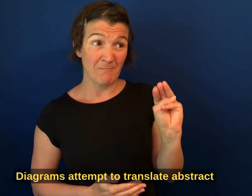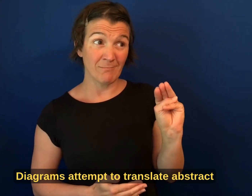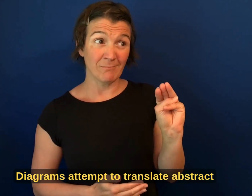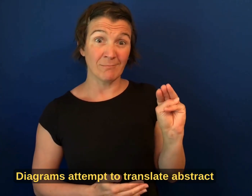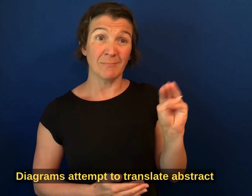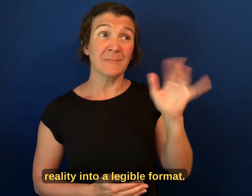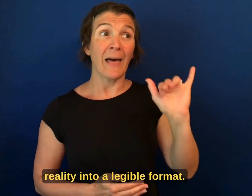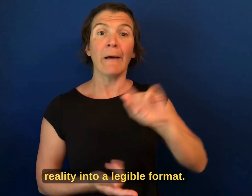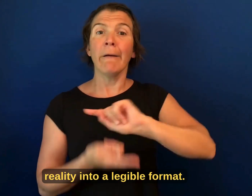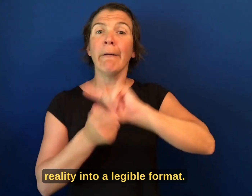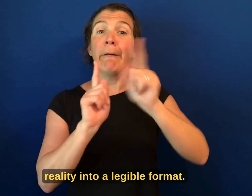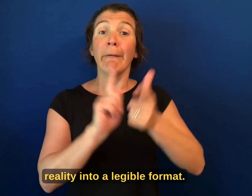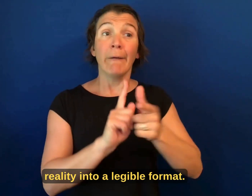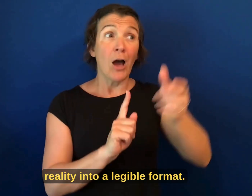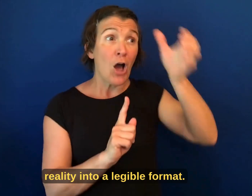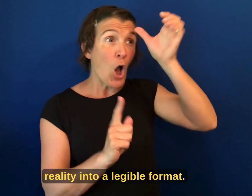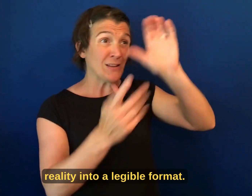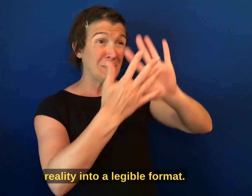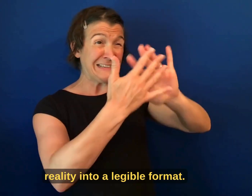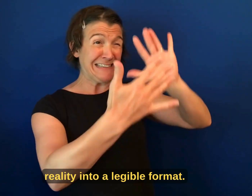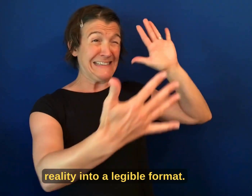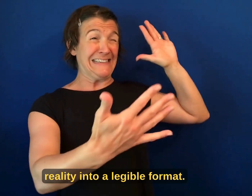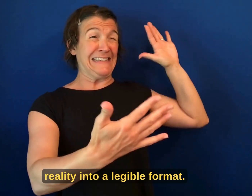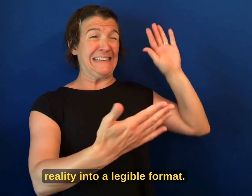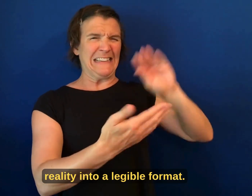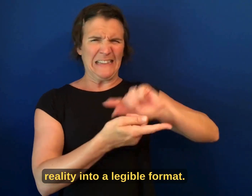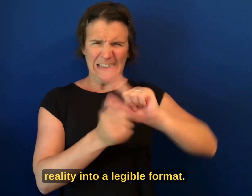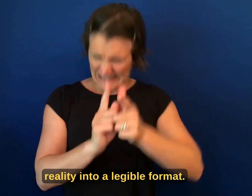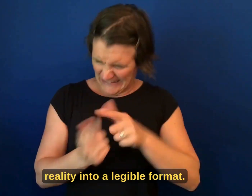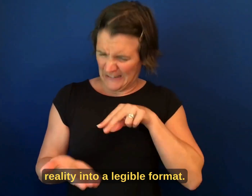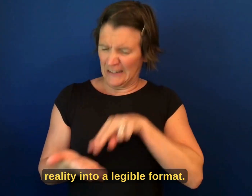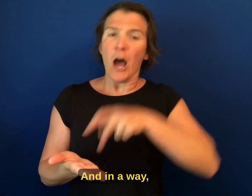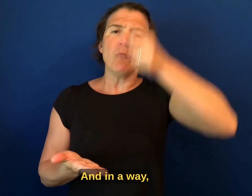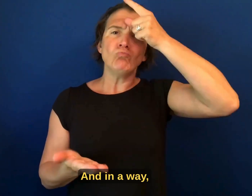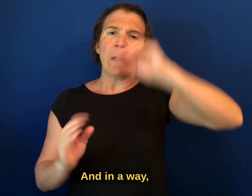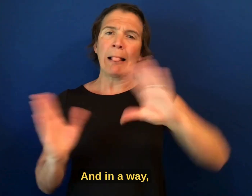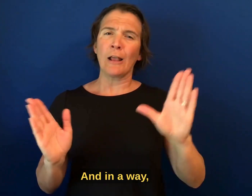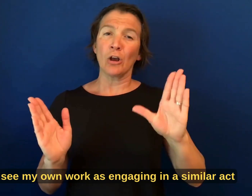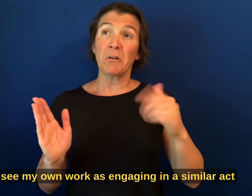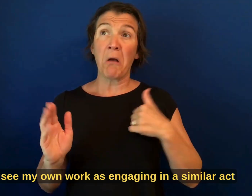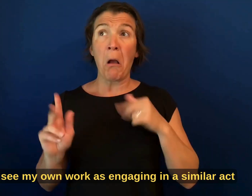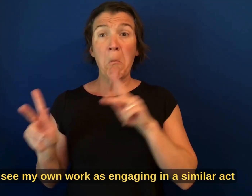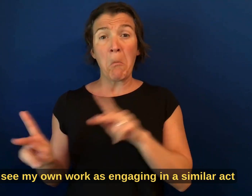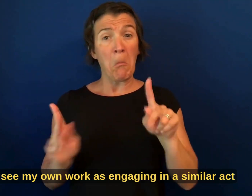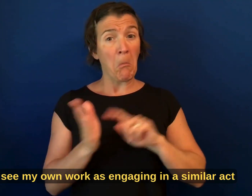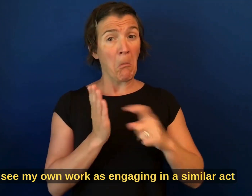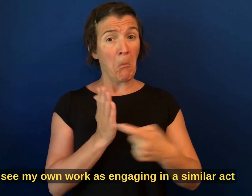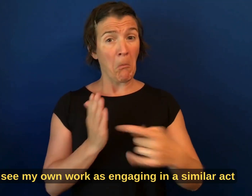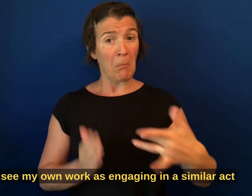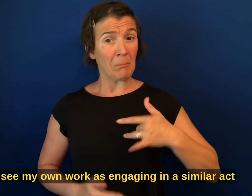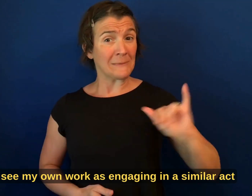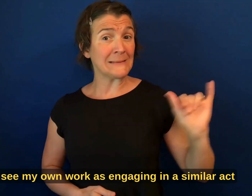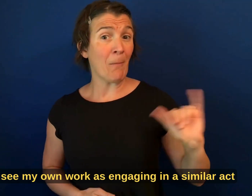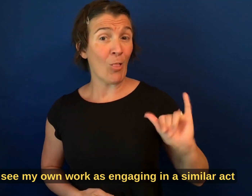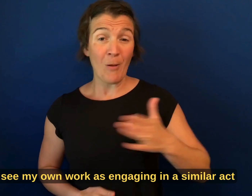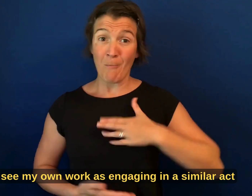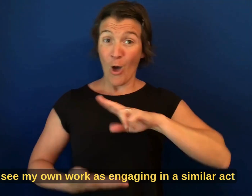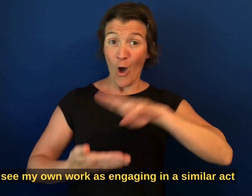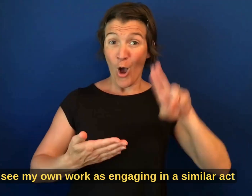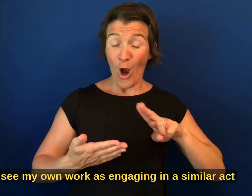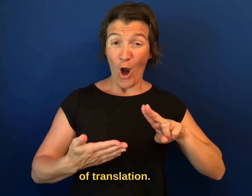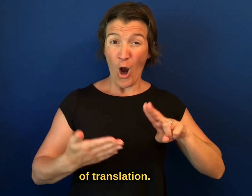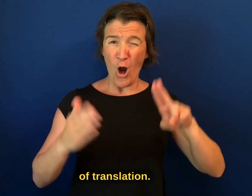to translate abstract reality into a legible format. And in a way, I see my own work as engaging in a